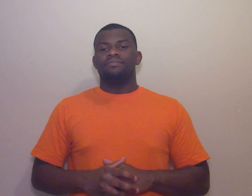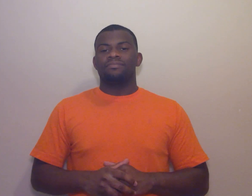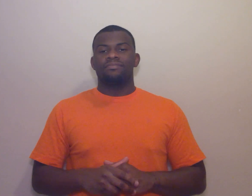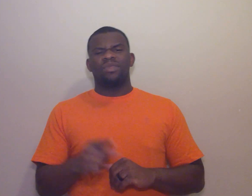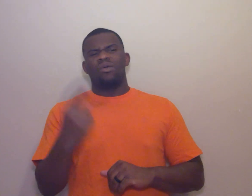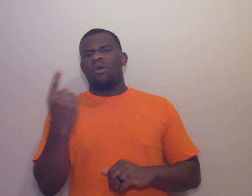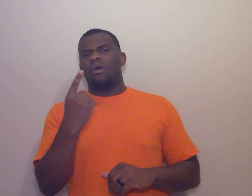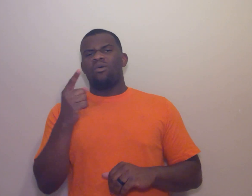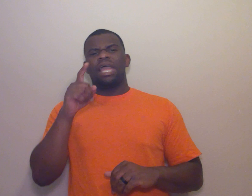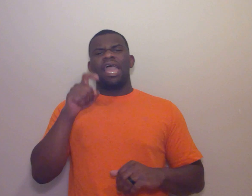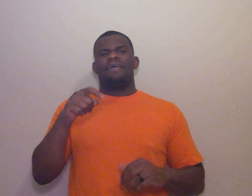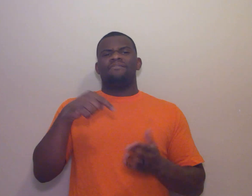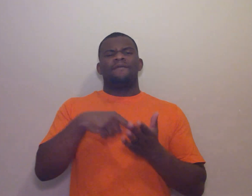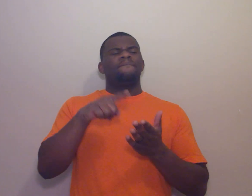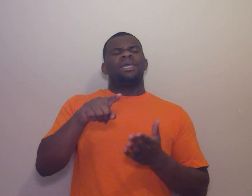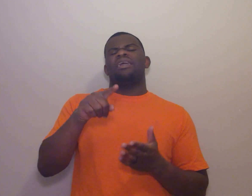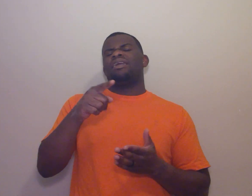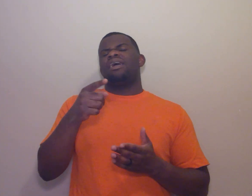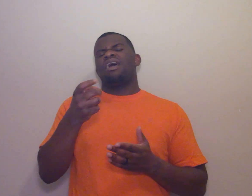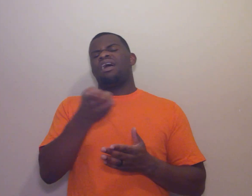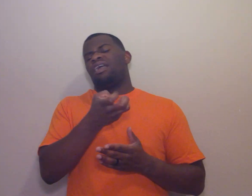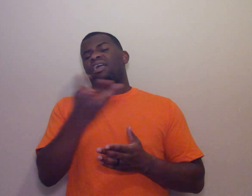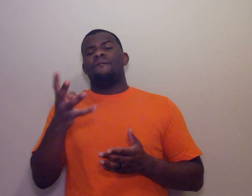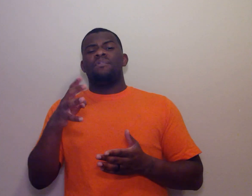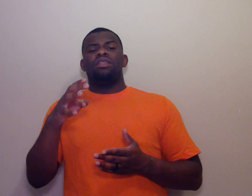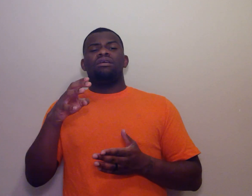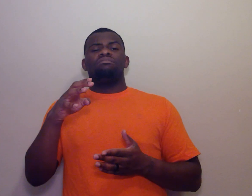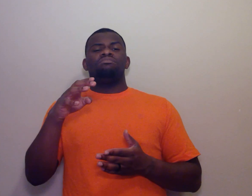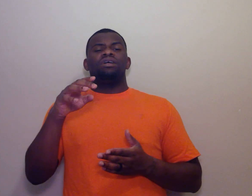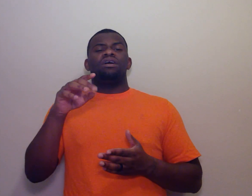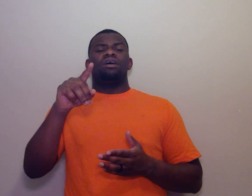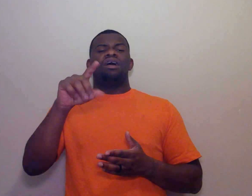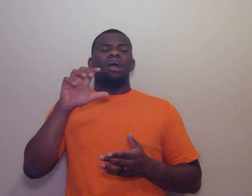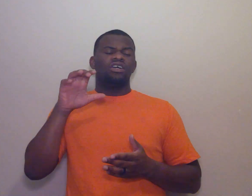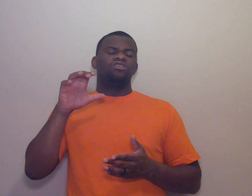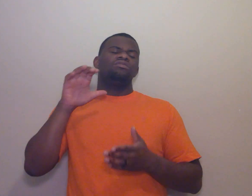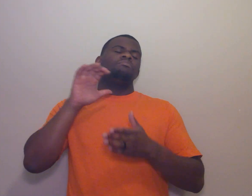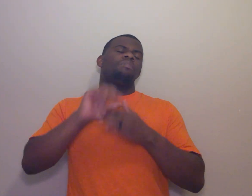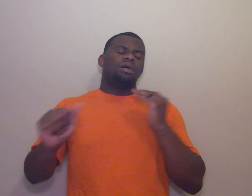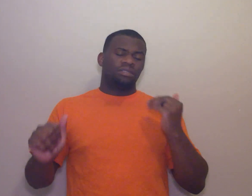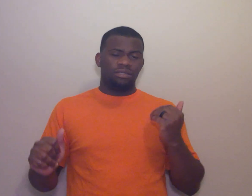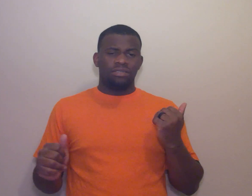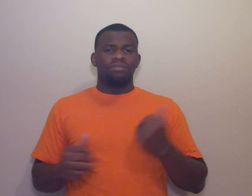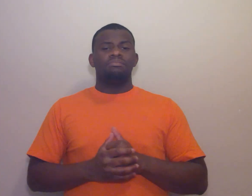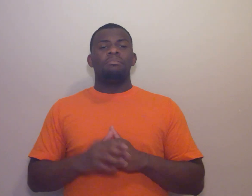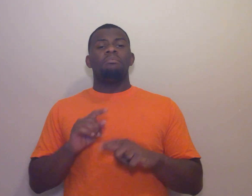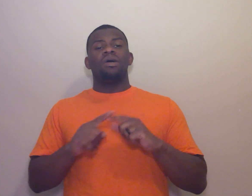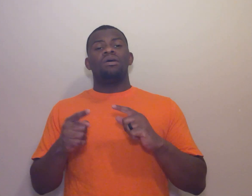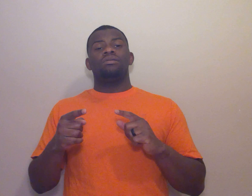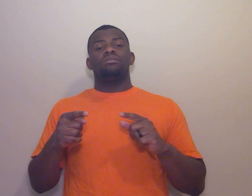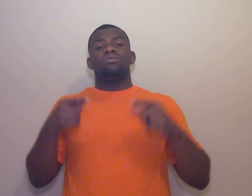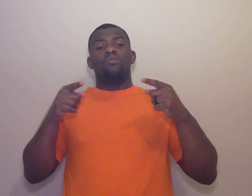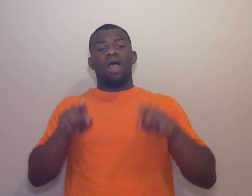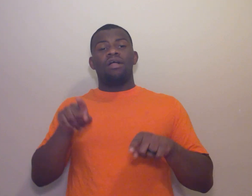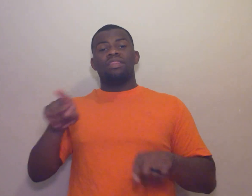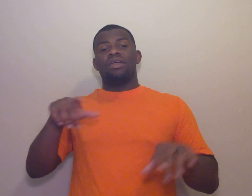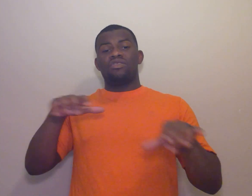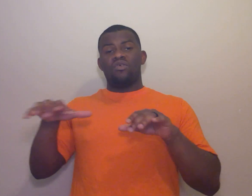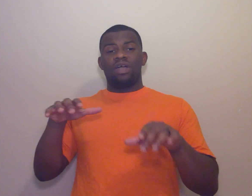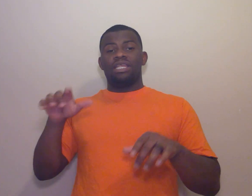$100, but you want to make sure you got a clear title. But while they're doing a title search in step 4, and you've got it